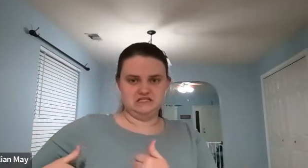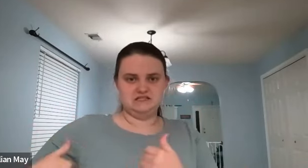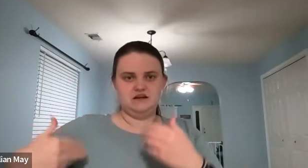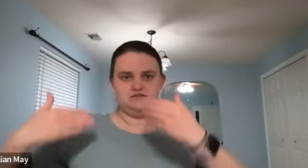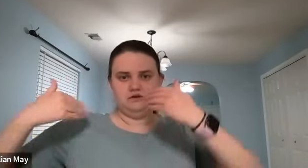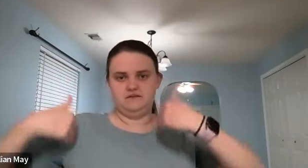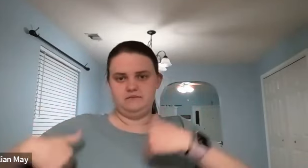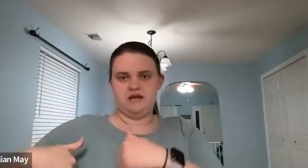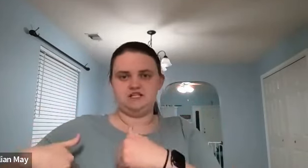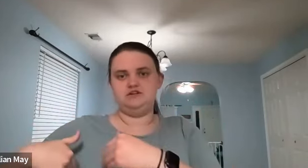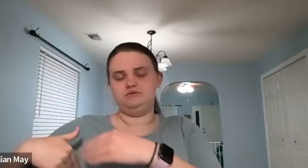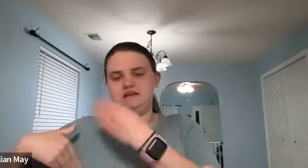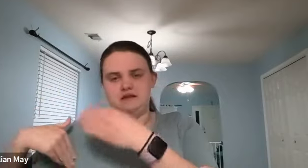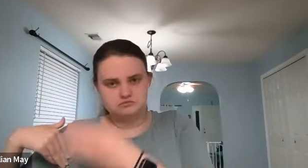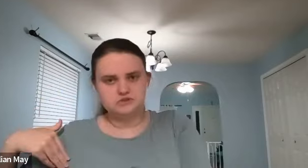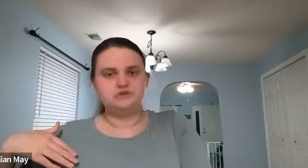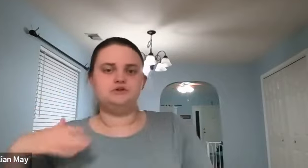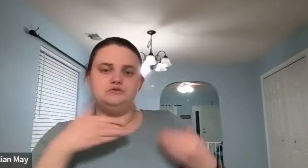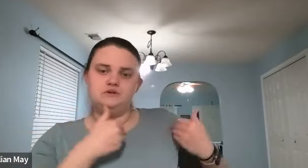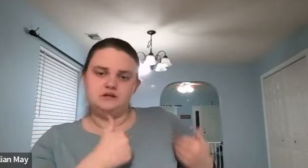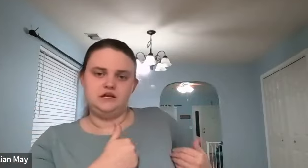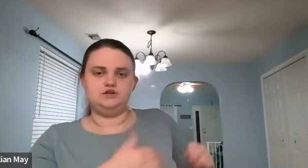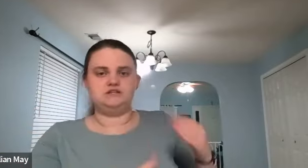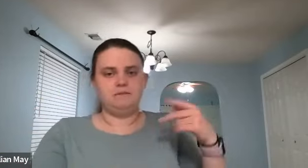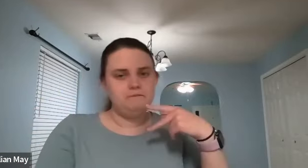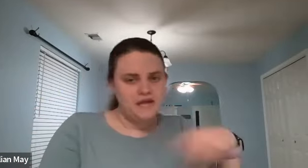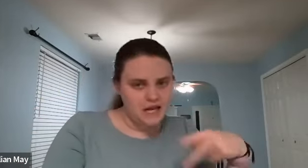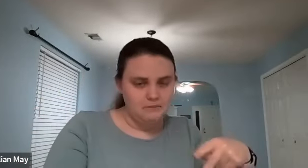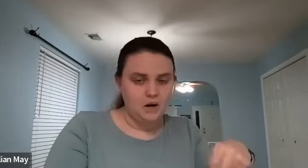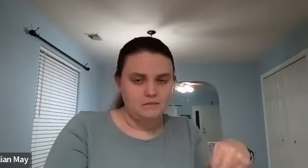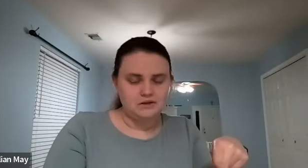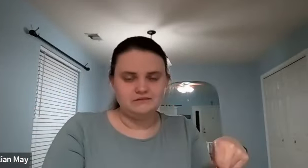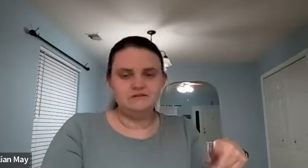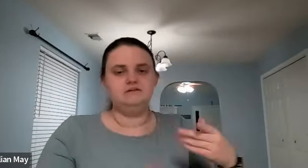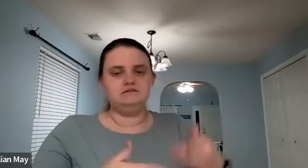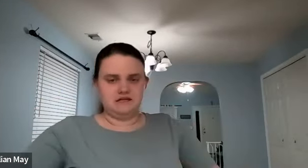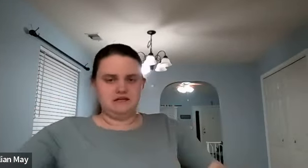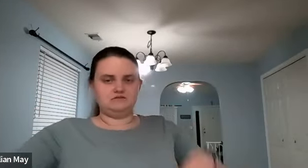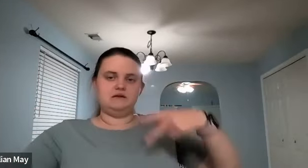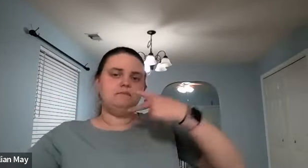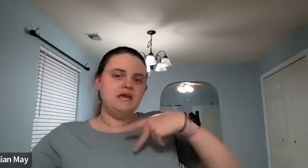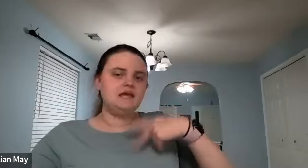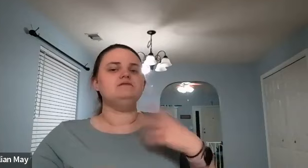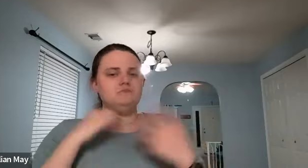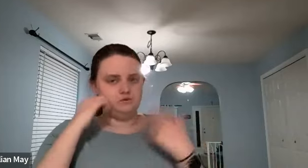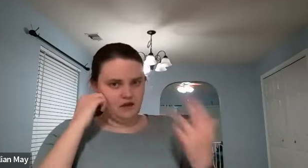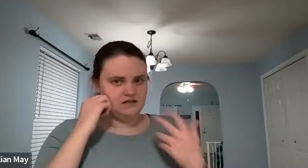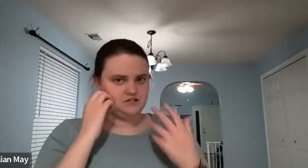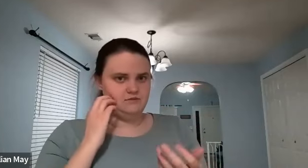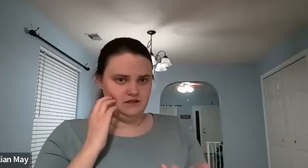and stuff. So you have like the patch here and you would say like, it's blue. Here's like pink, purple, then down's like pink. You kind of describe it like